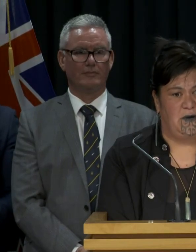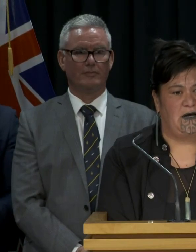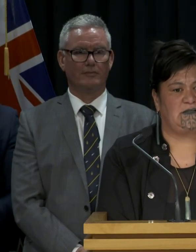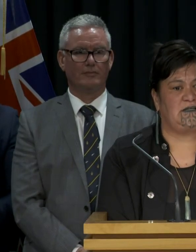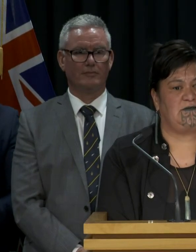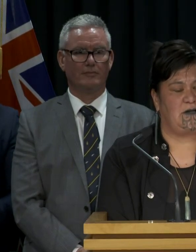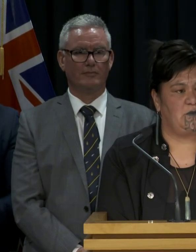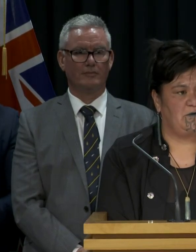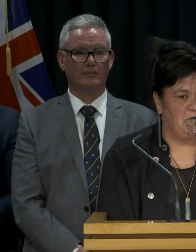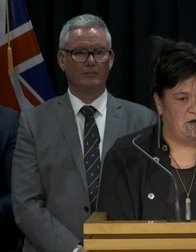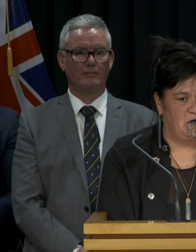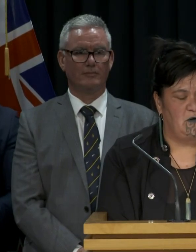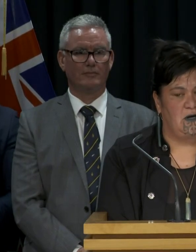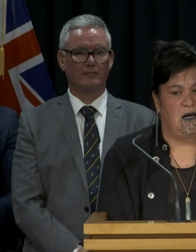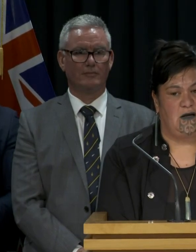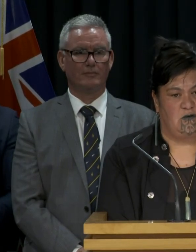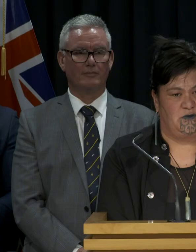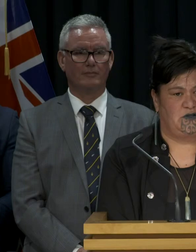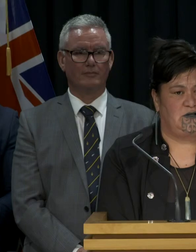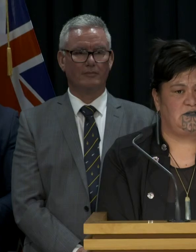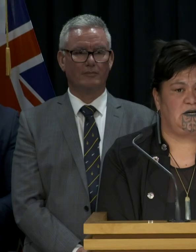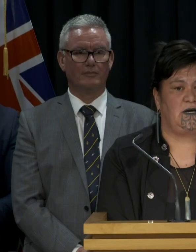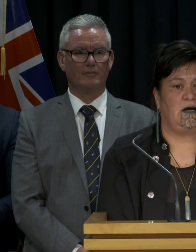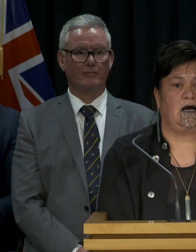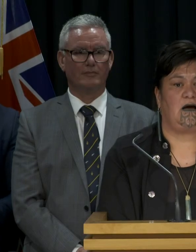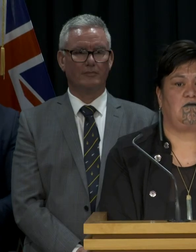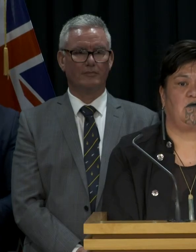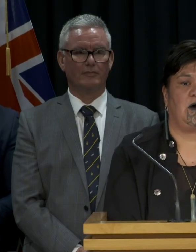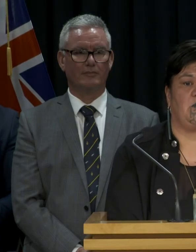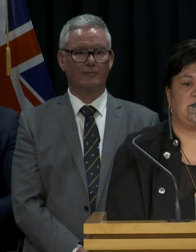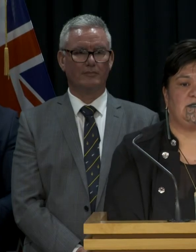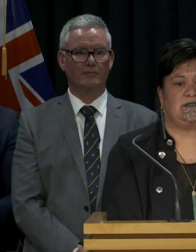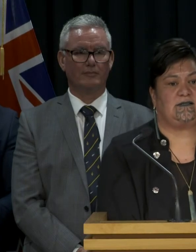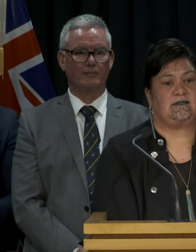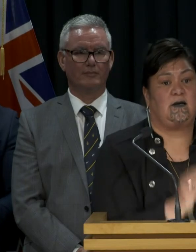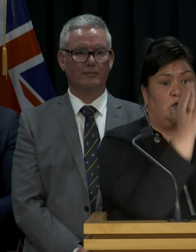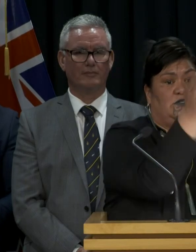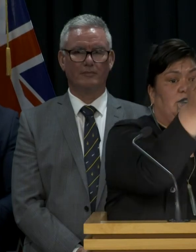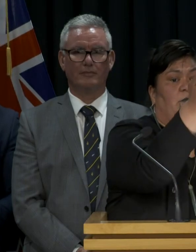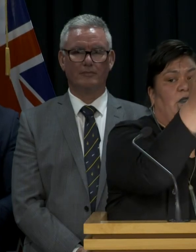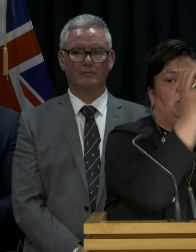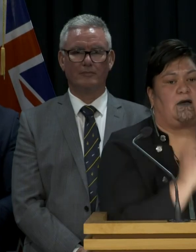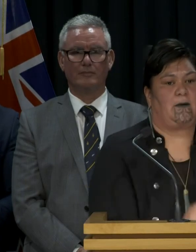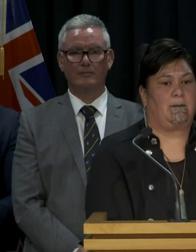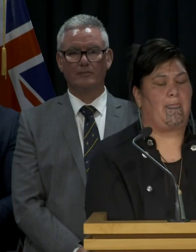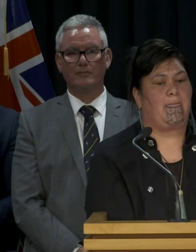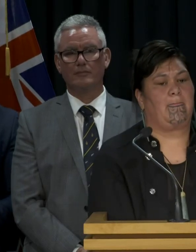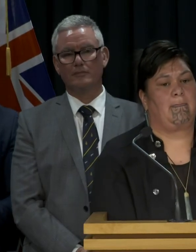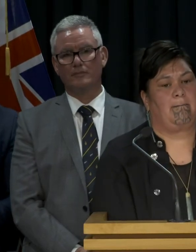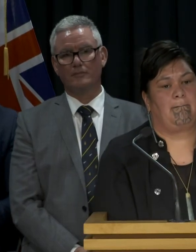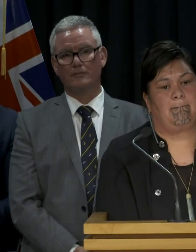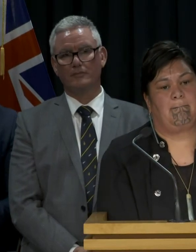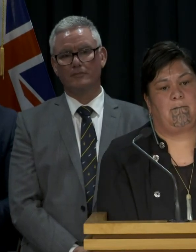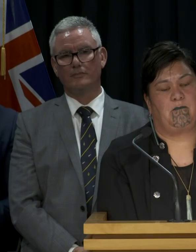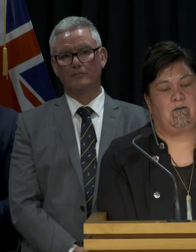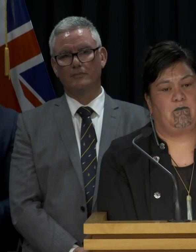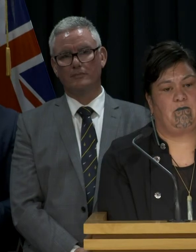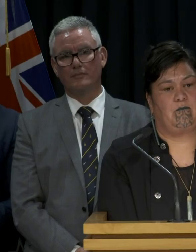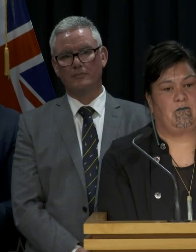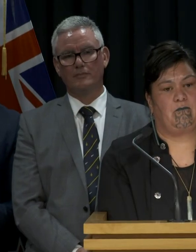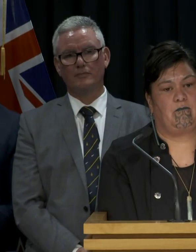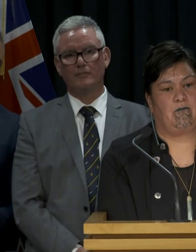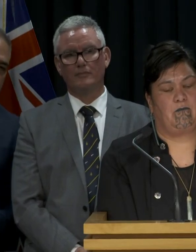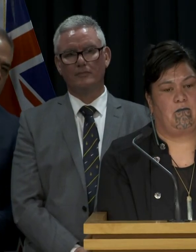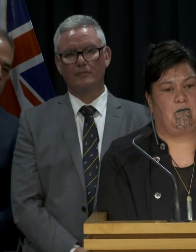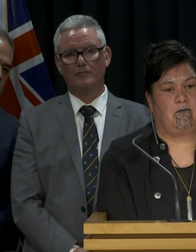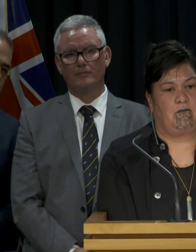real impact in developing value and opportunity for our businesses. Well, just on our relationship with Australia, how